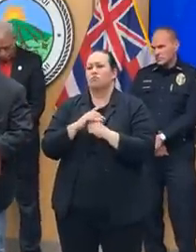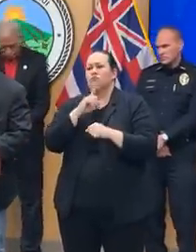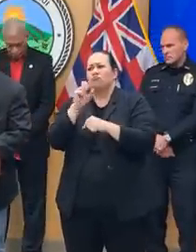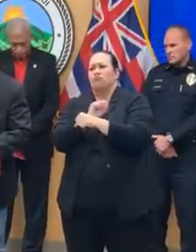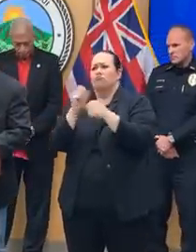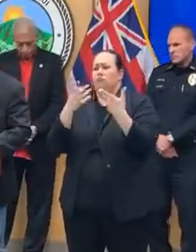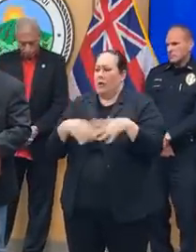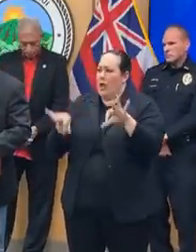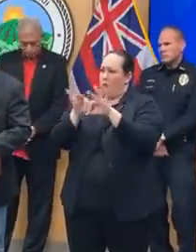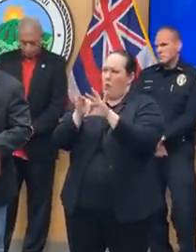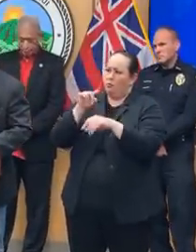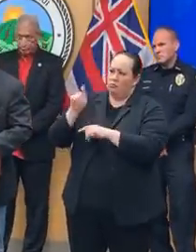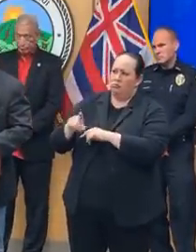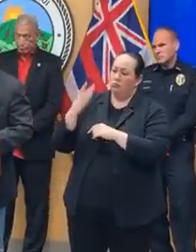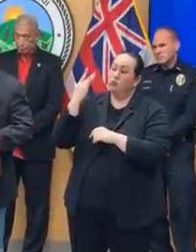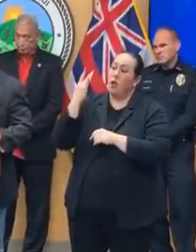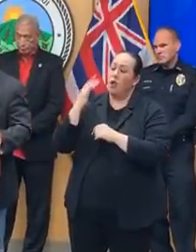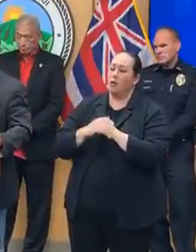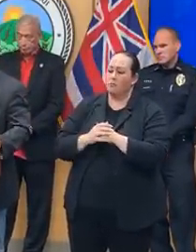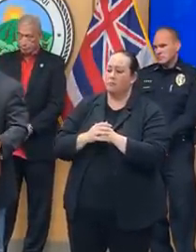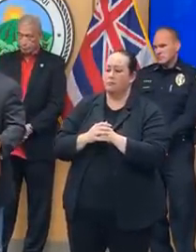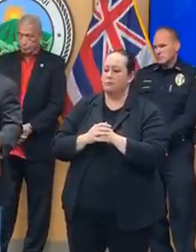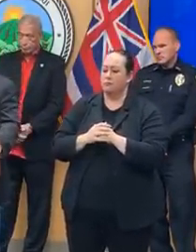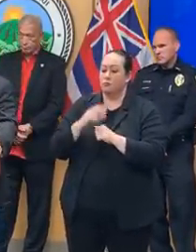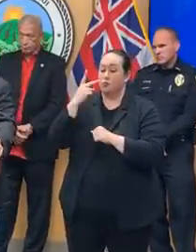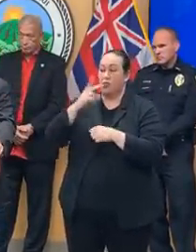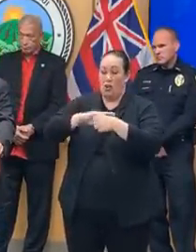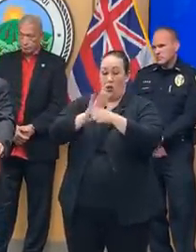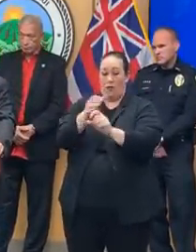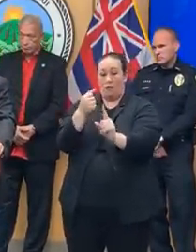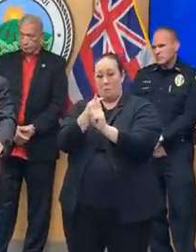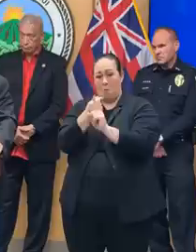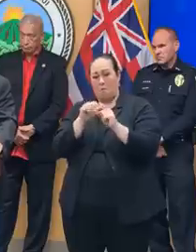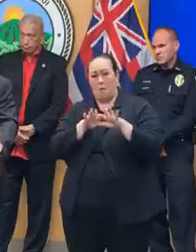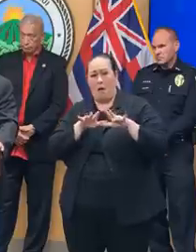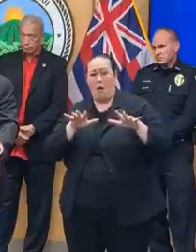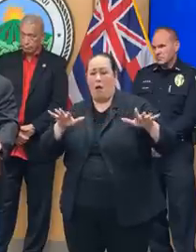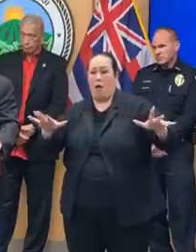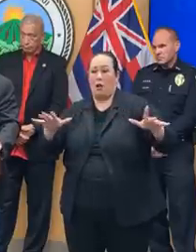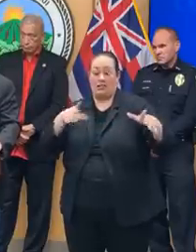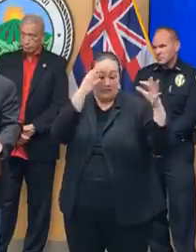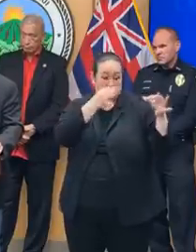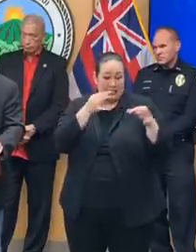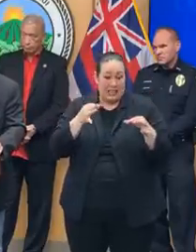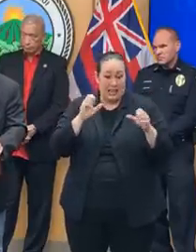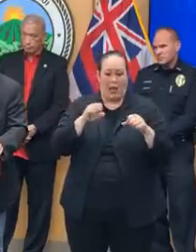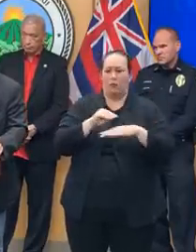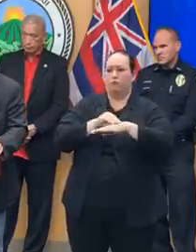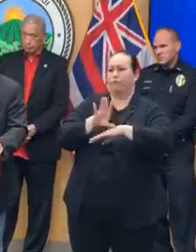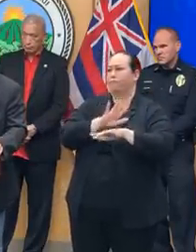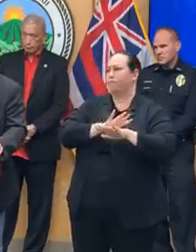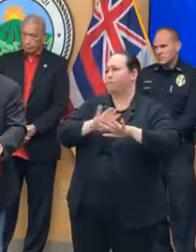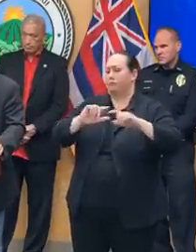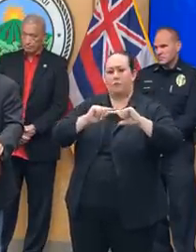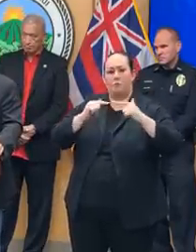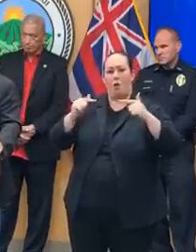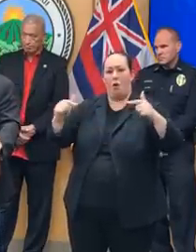because, like we saw in the pandemic, decisions we make can affect everyone across the